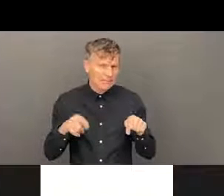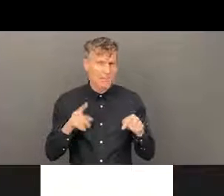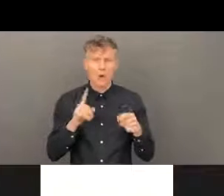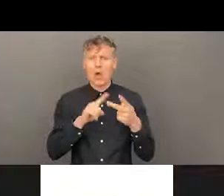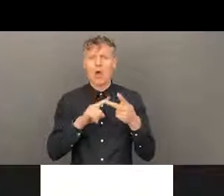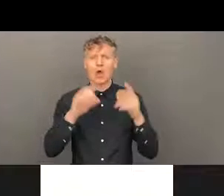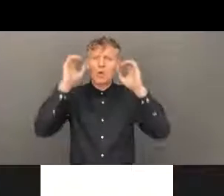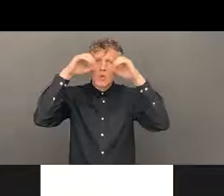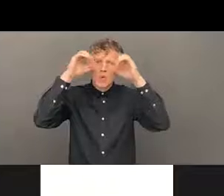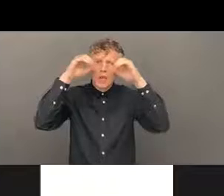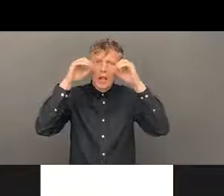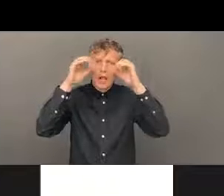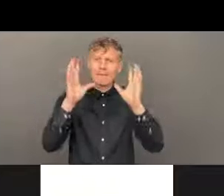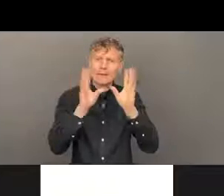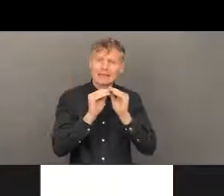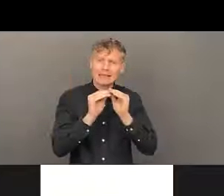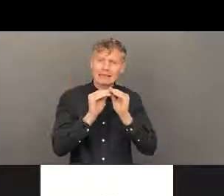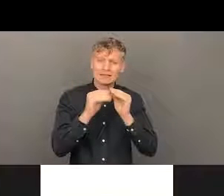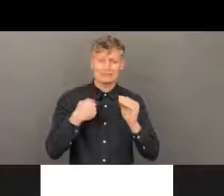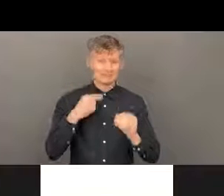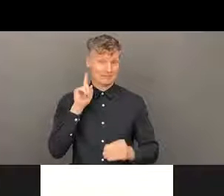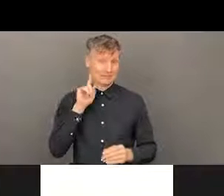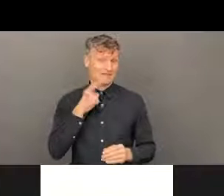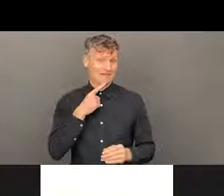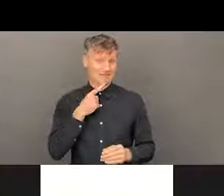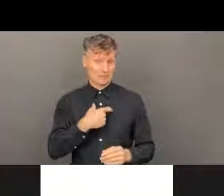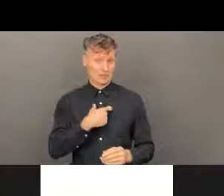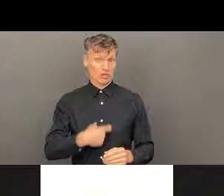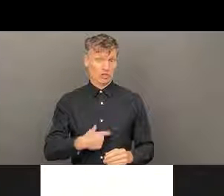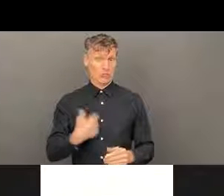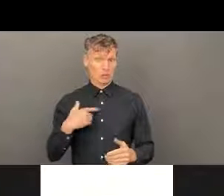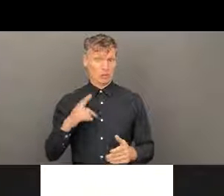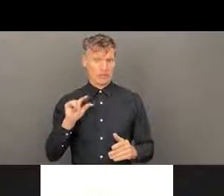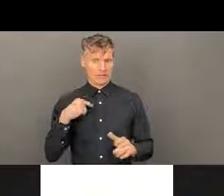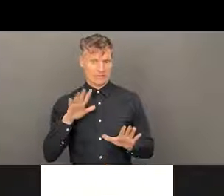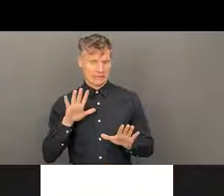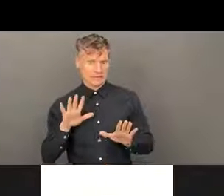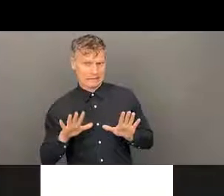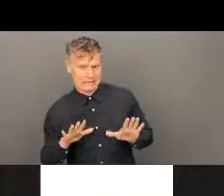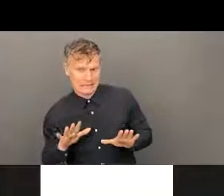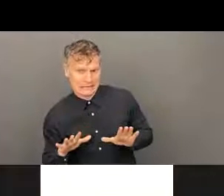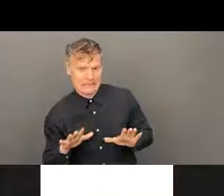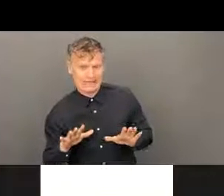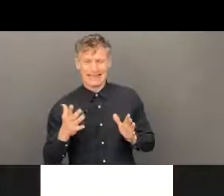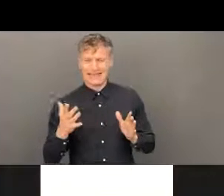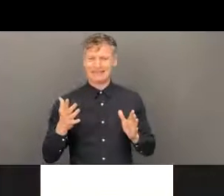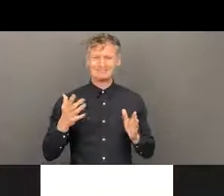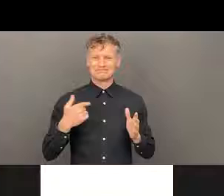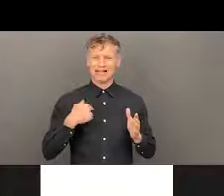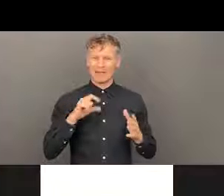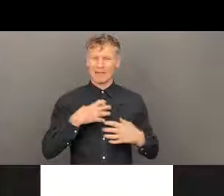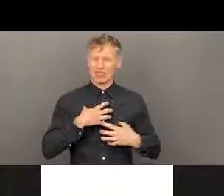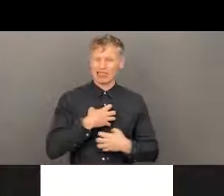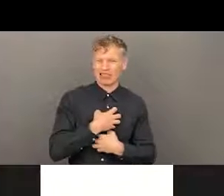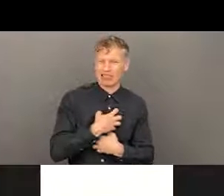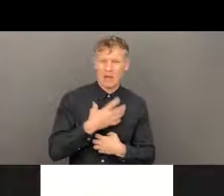As a deaf person whose first language is English, the captioning on Google Meet